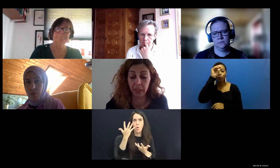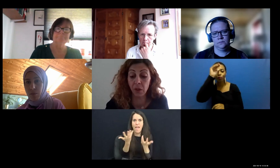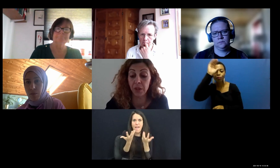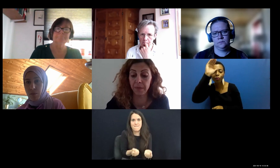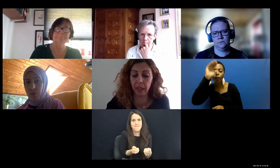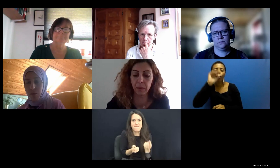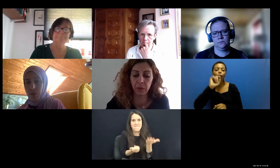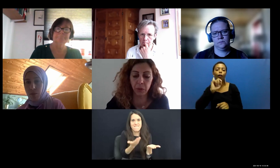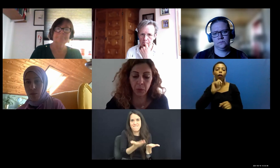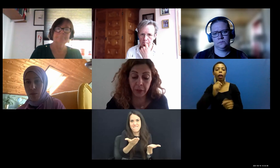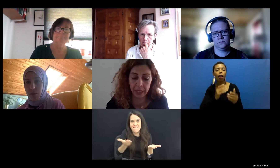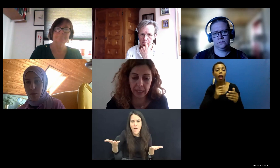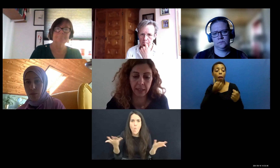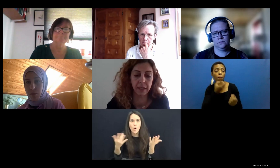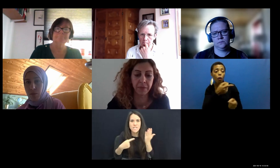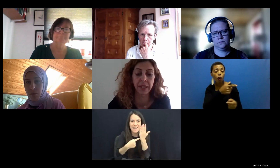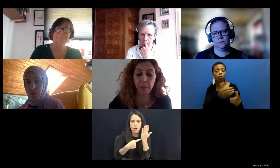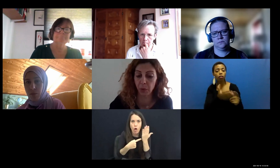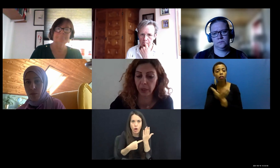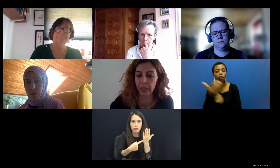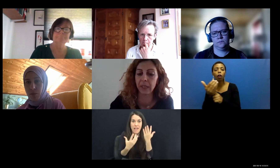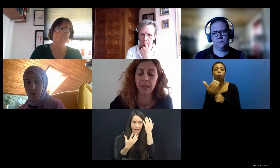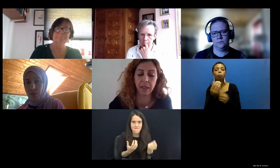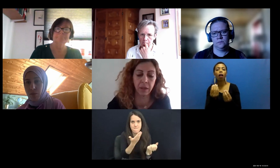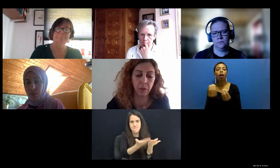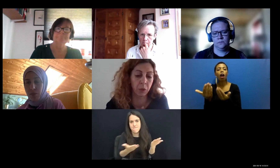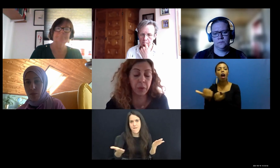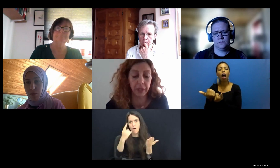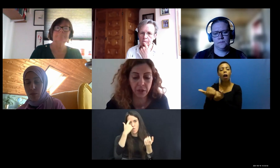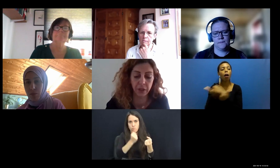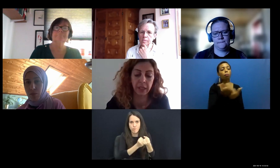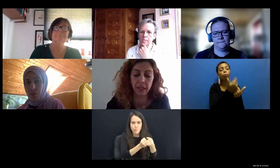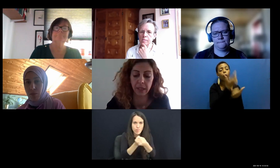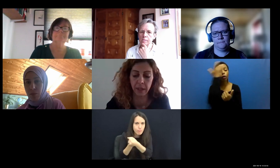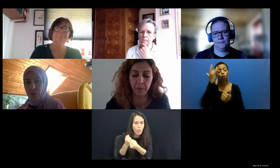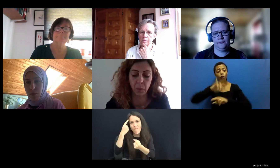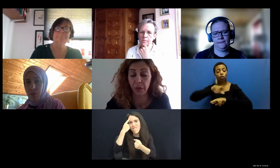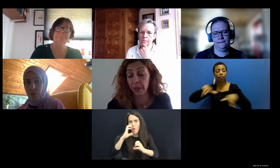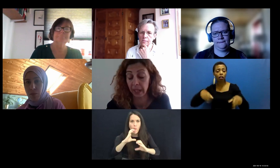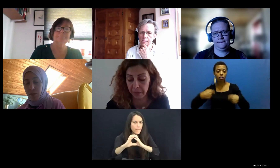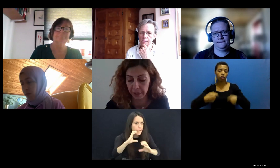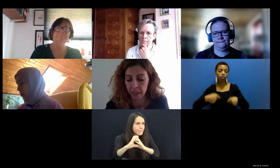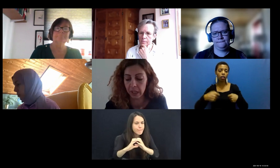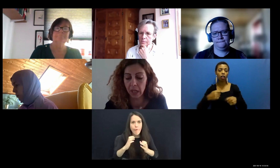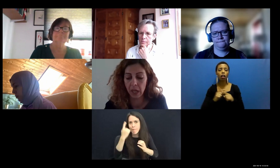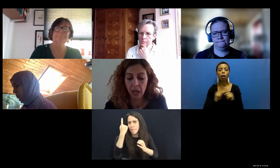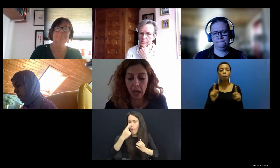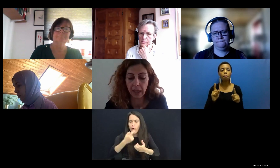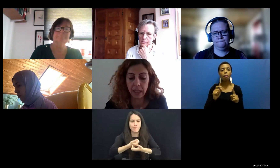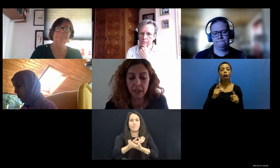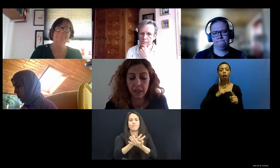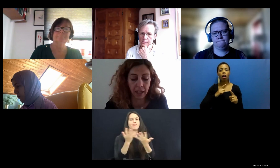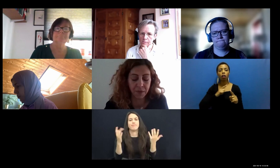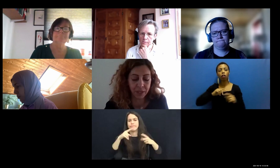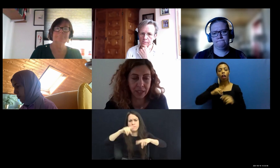what technology is available to address different support needs or communication needs, which are very diverse. I